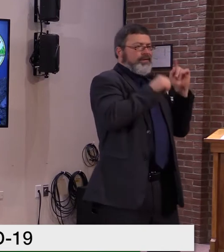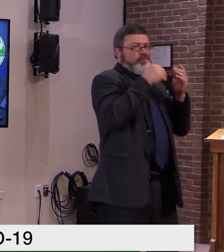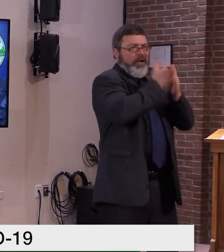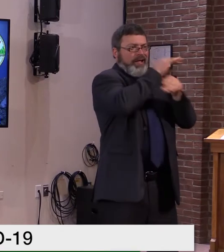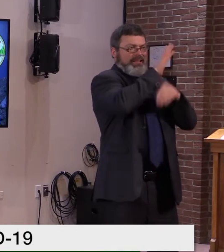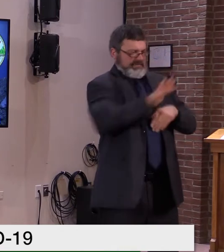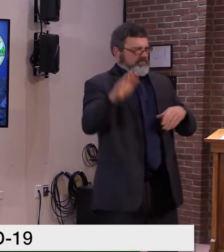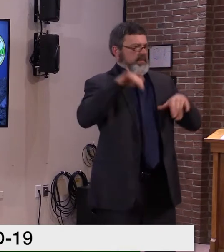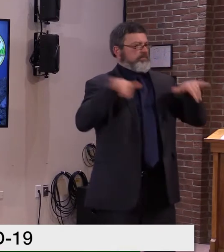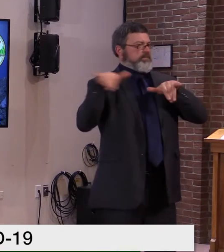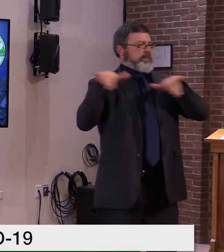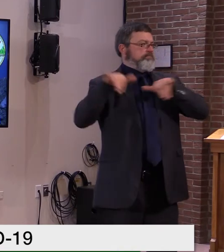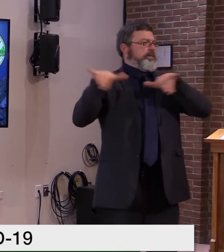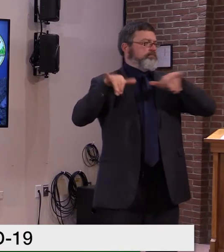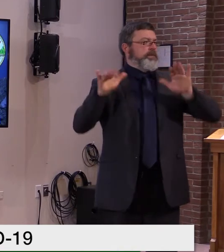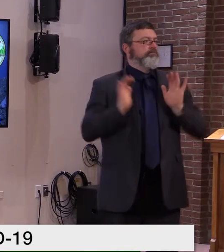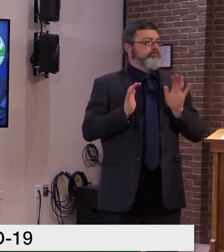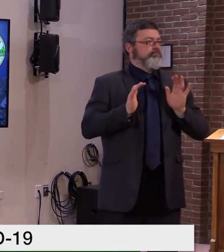120